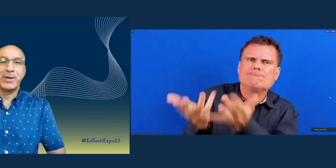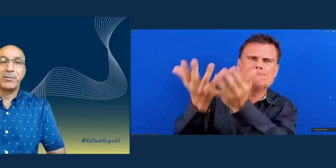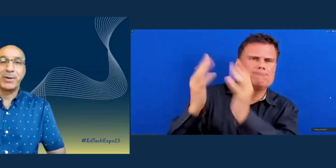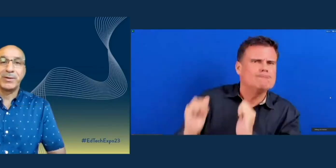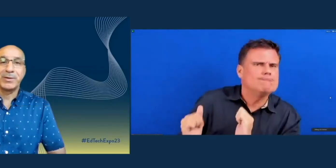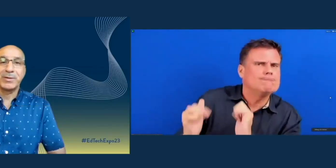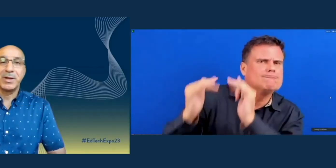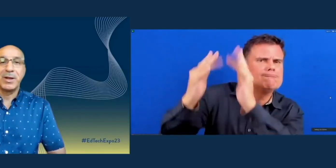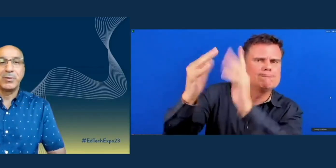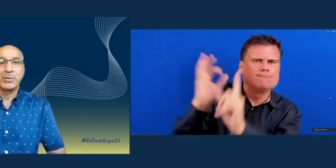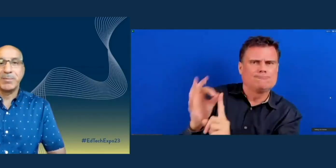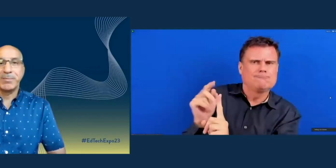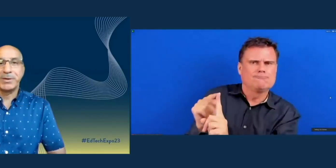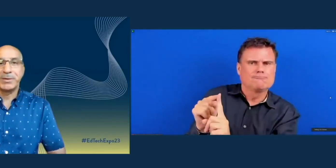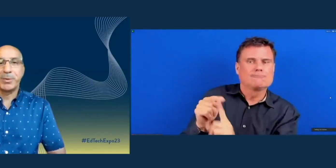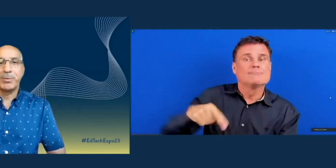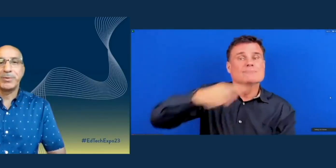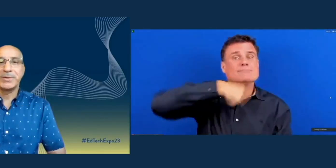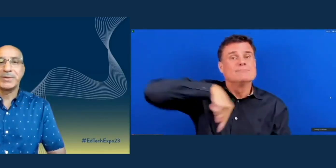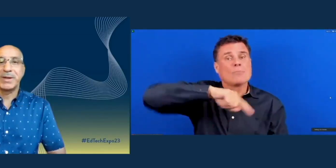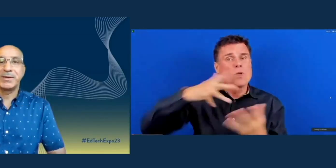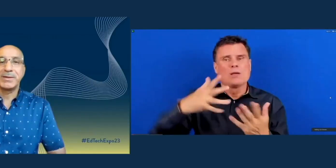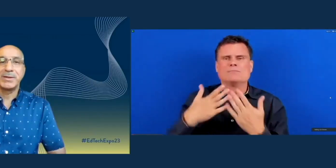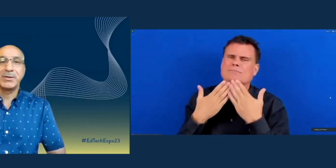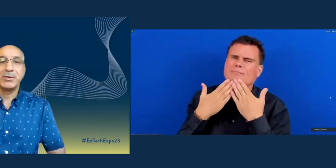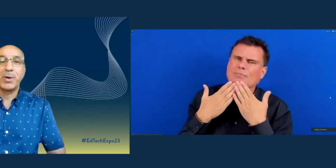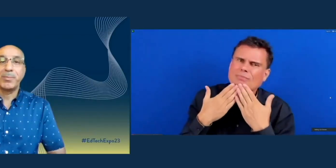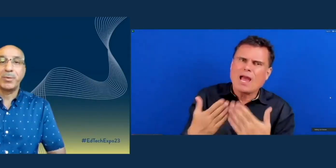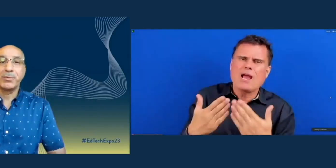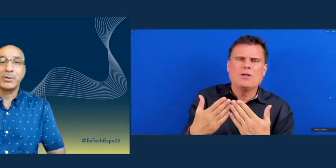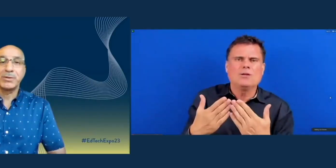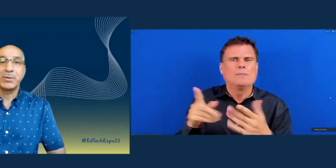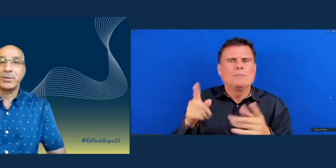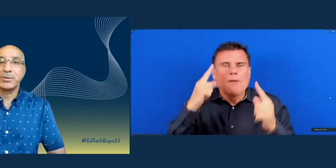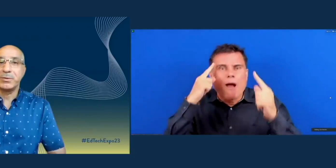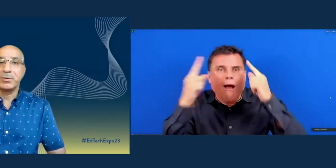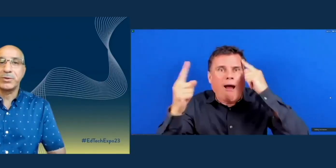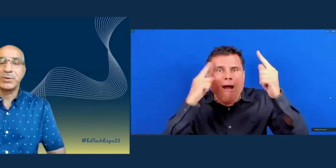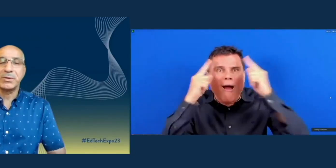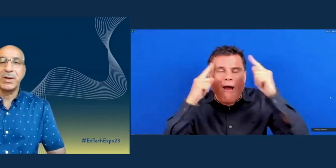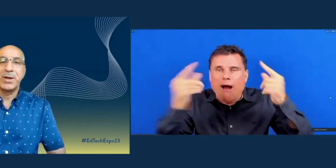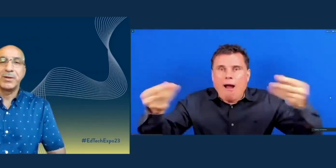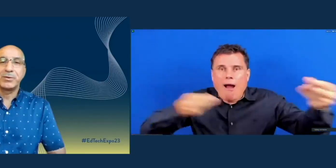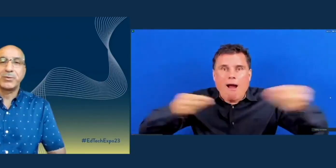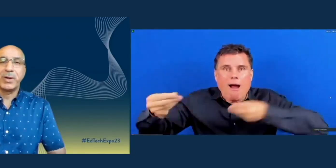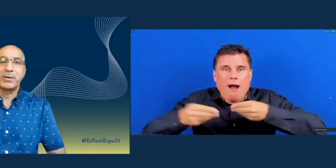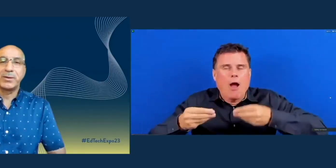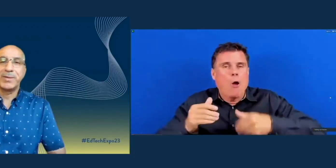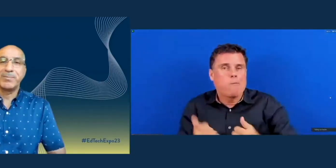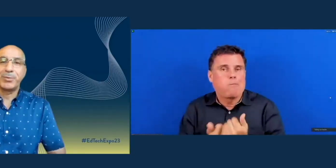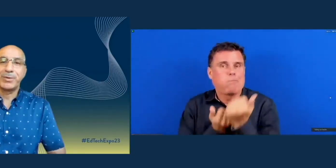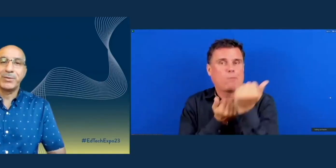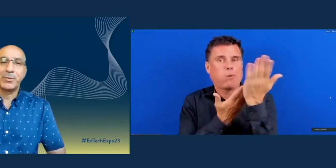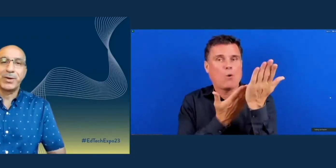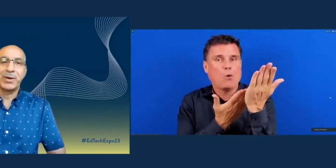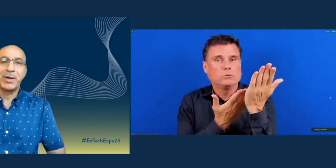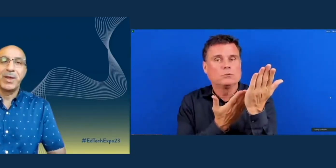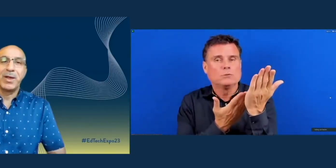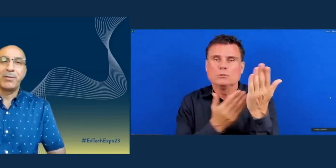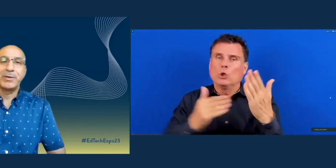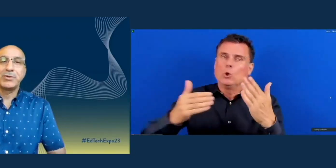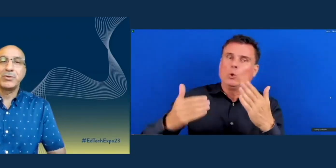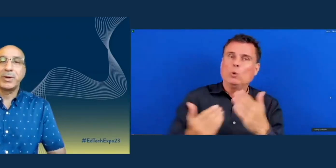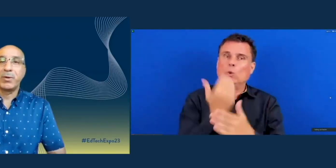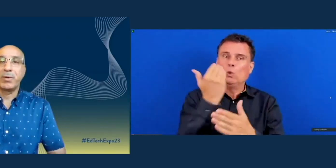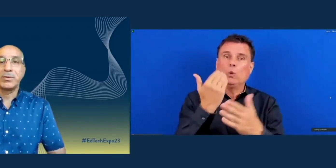the innovators who submitted proposals and tested new approaches or solutions to strengthen the important work